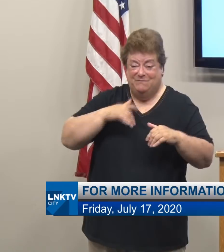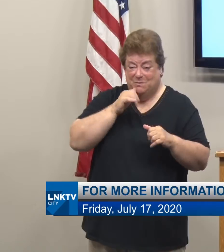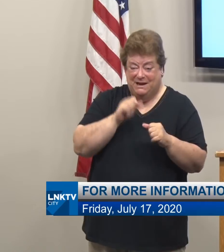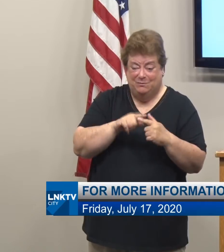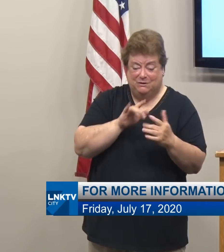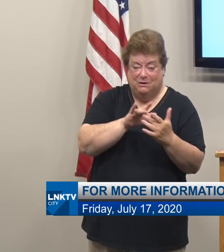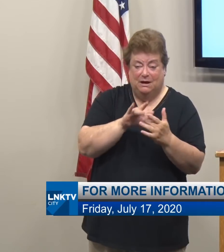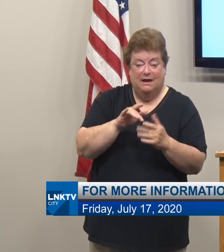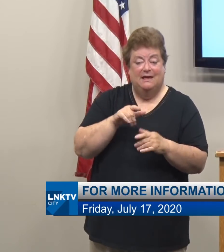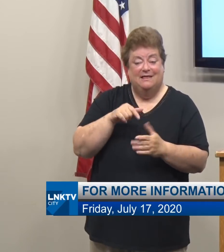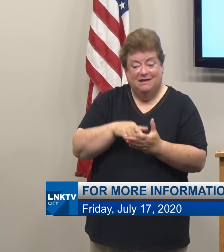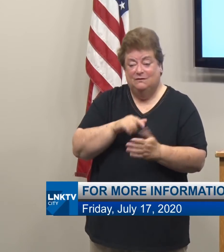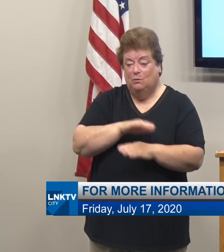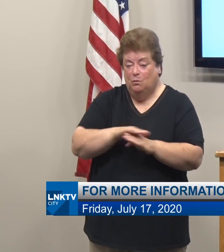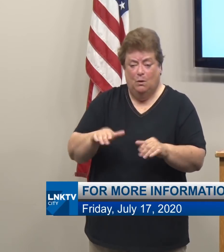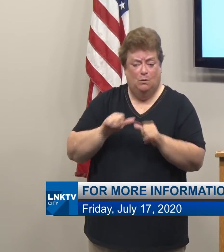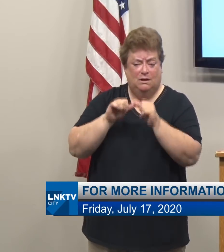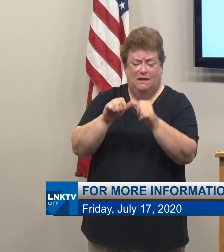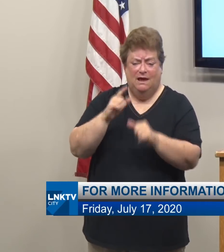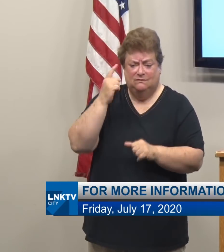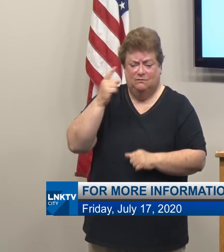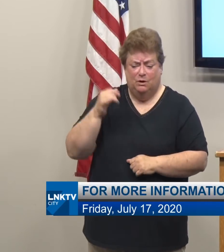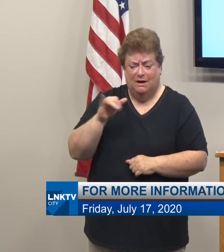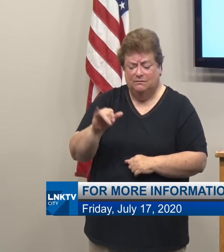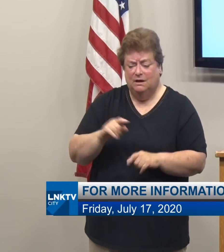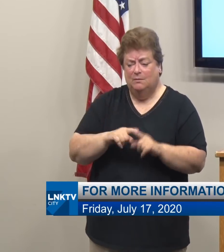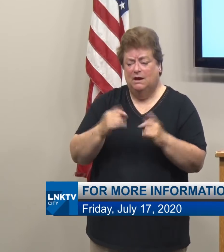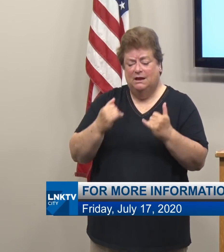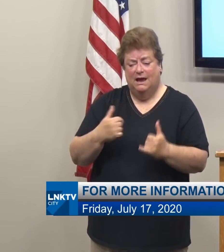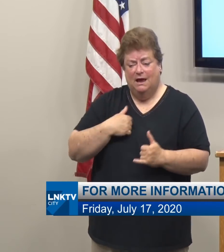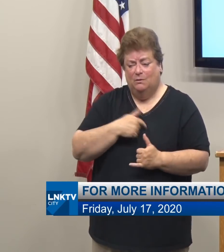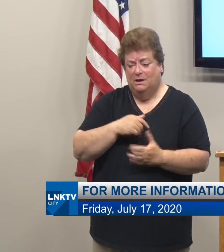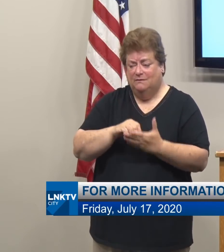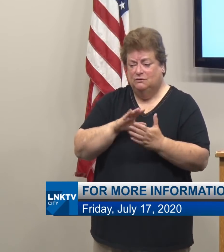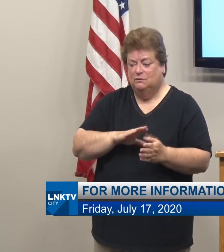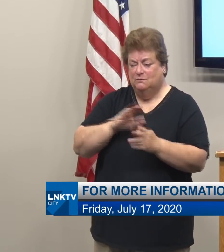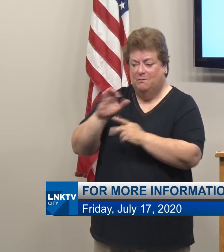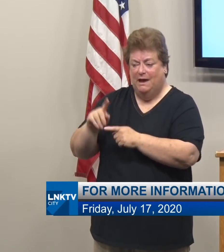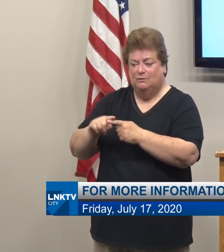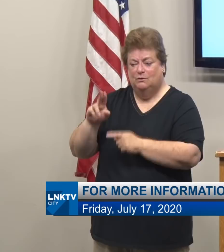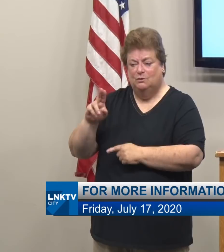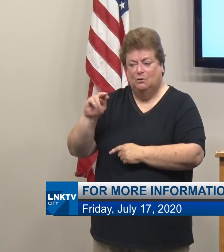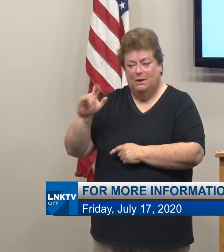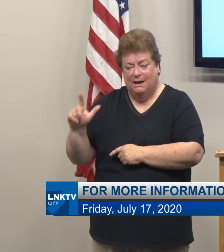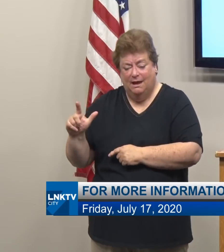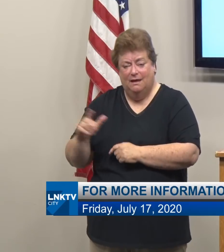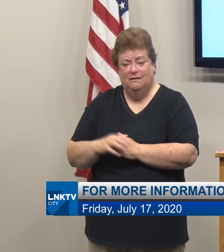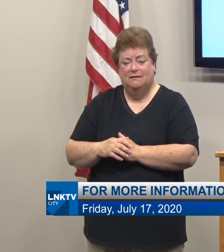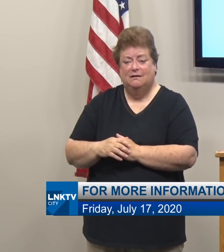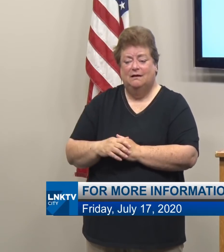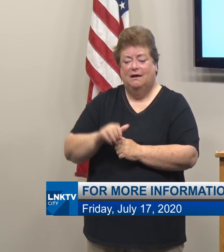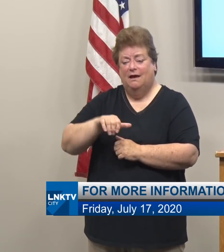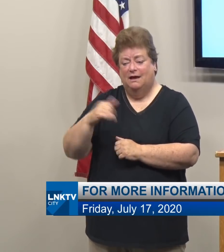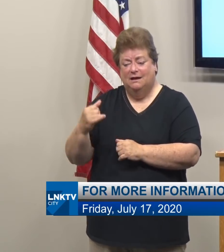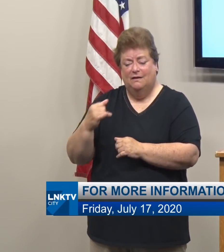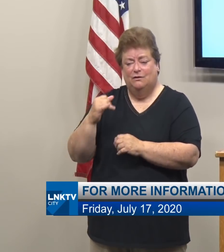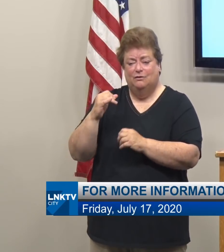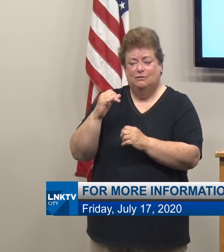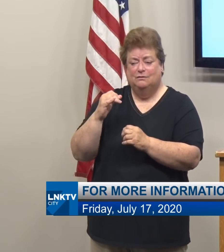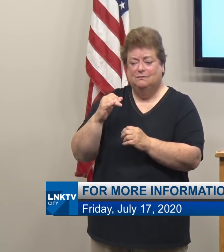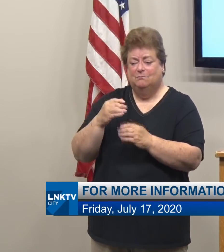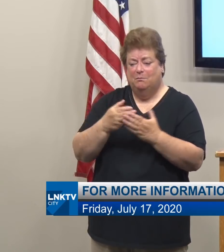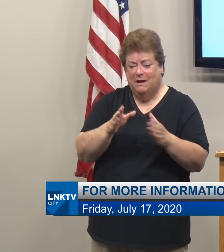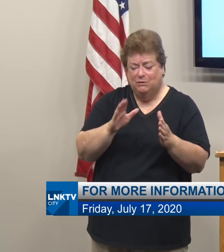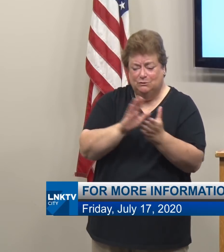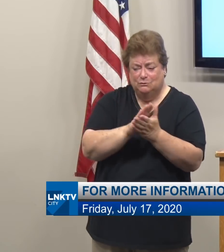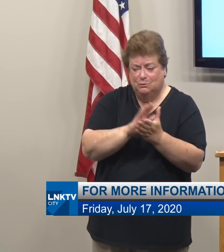won't last forever. But with students returning to the University of Nebraska and other educational institutions, with our public